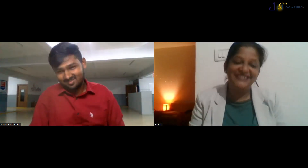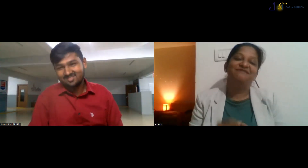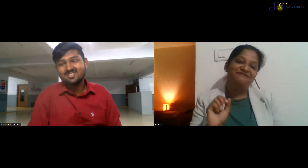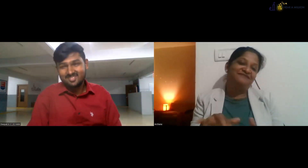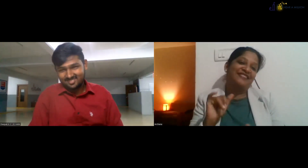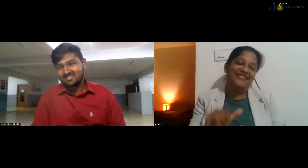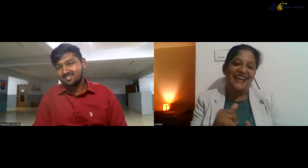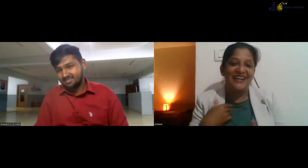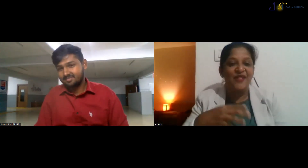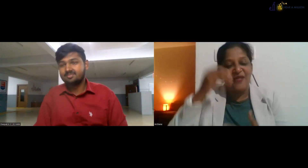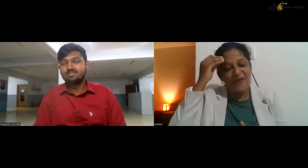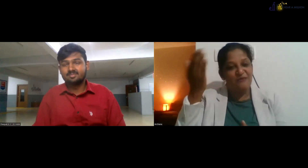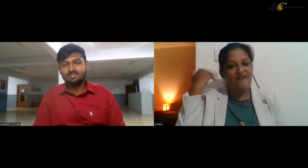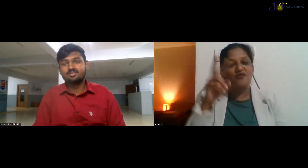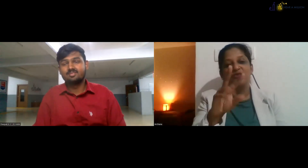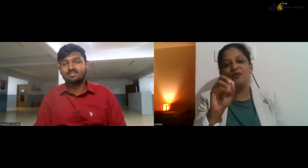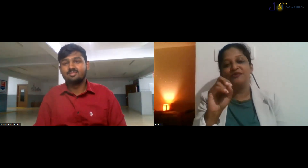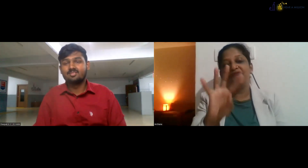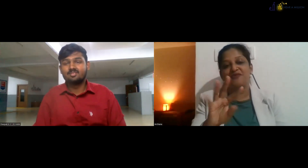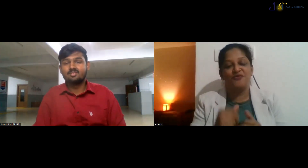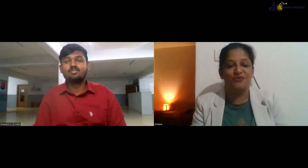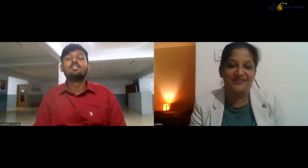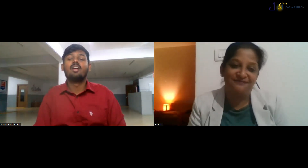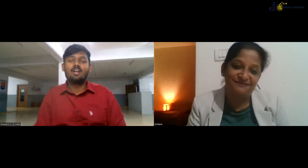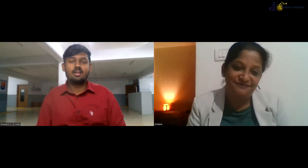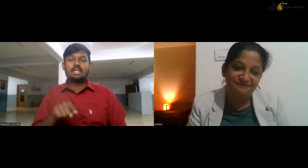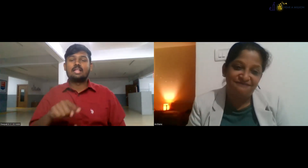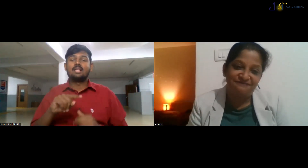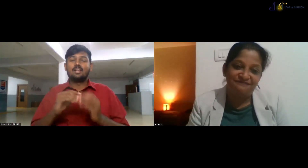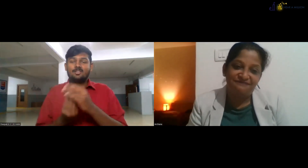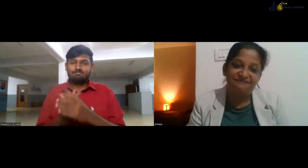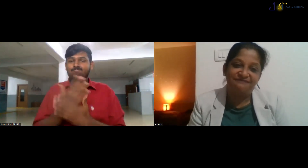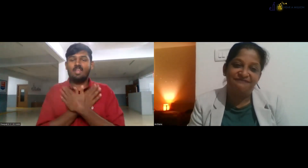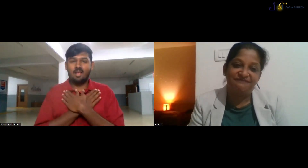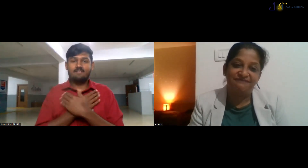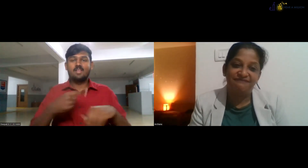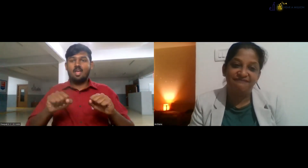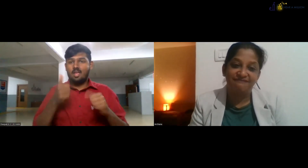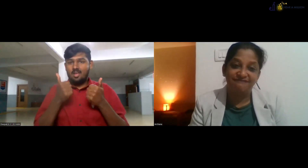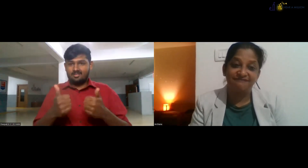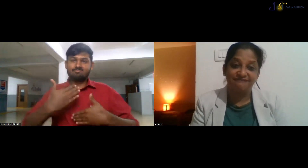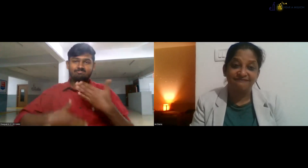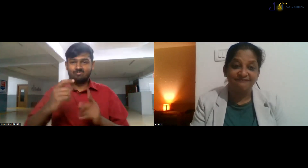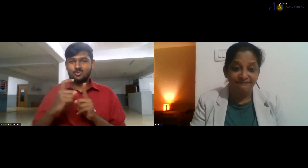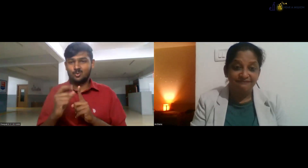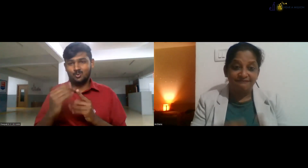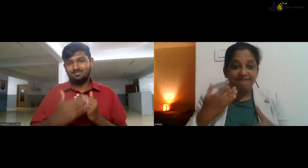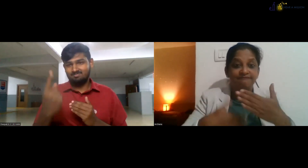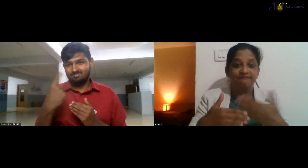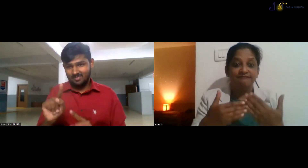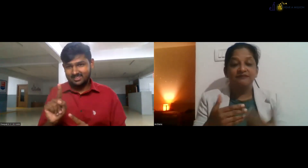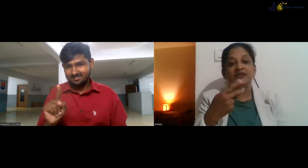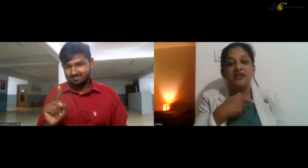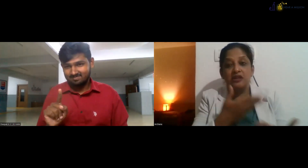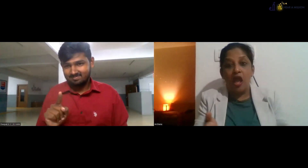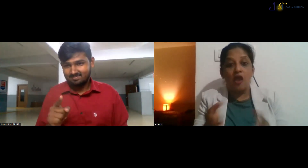correct? You, Yeah. just uh, get down from the flight, yes, in the way. That's good.